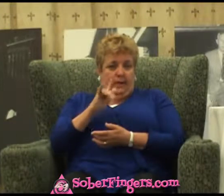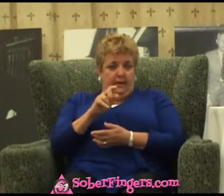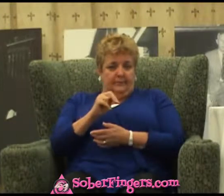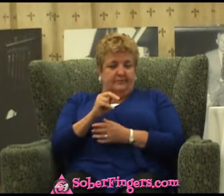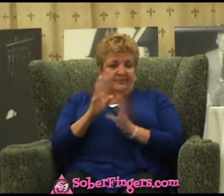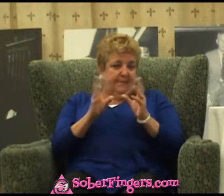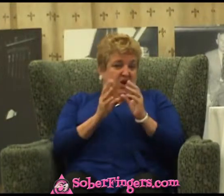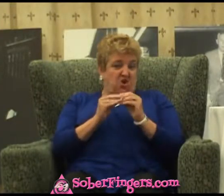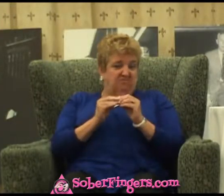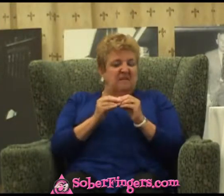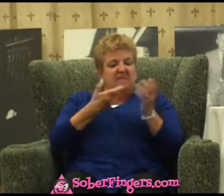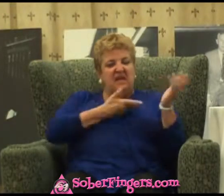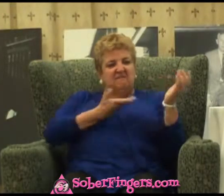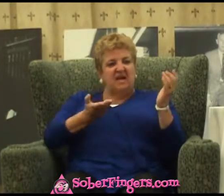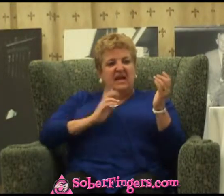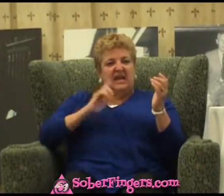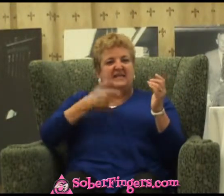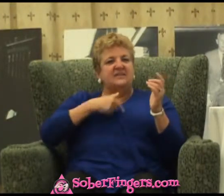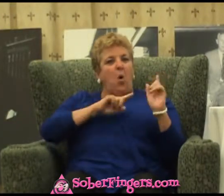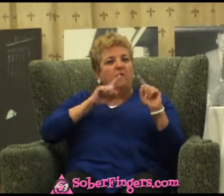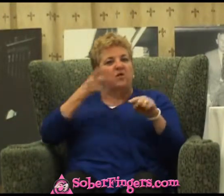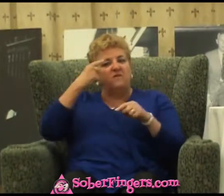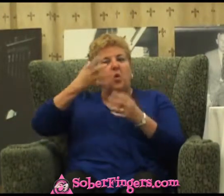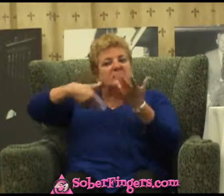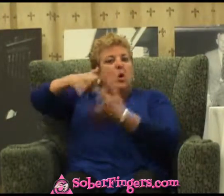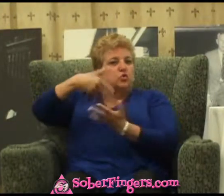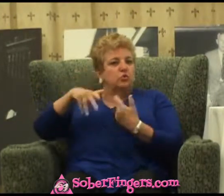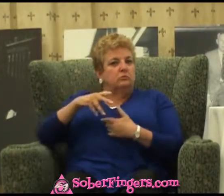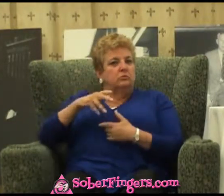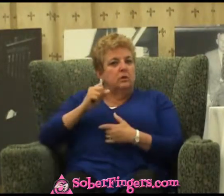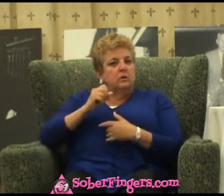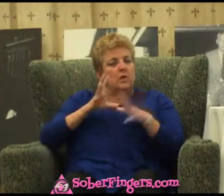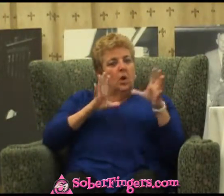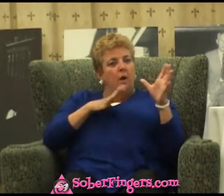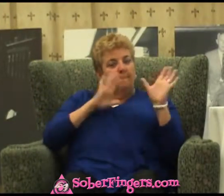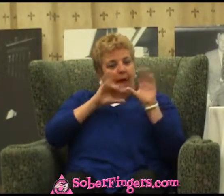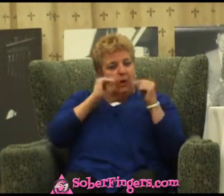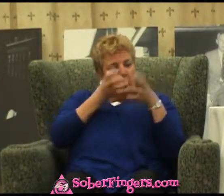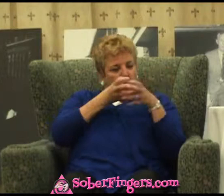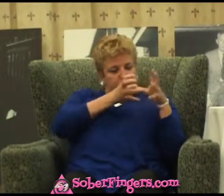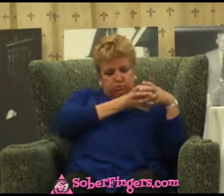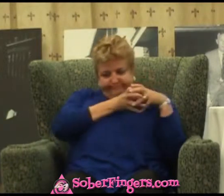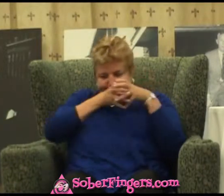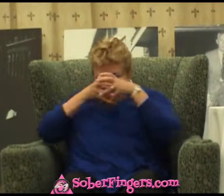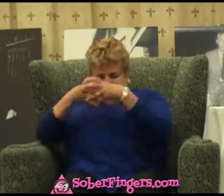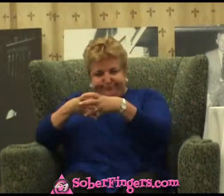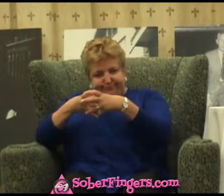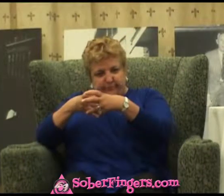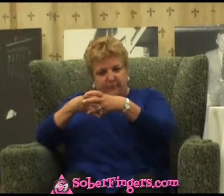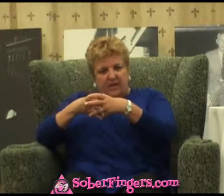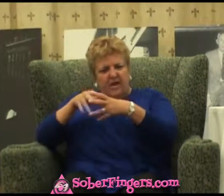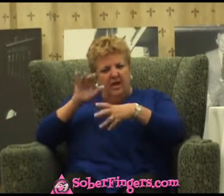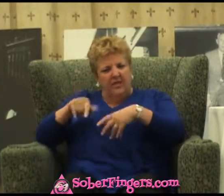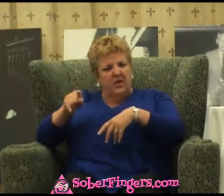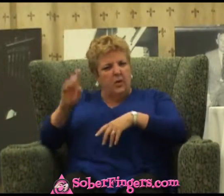social. So we went, and all these seminarians, and they're Episcopalians, so they serve sherry